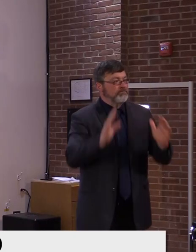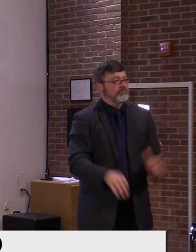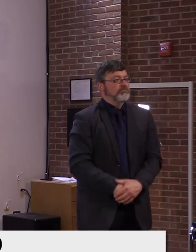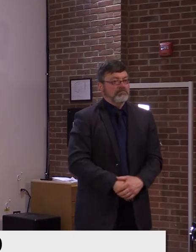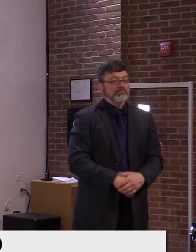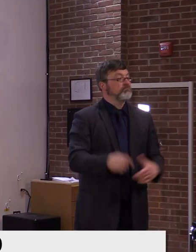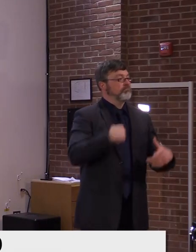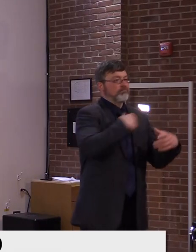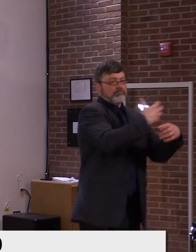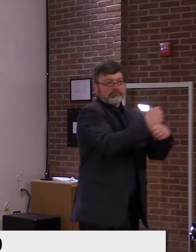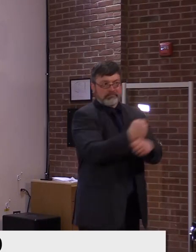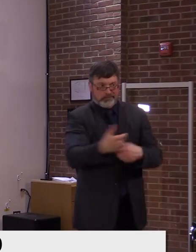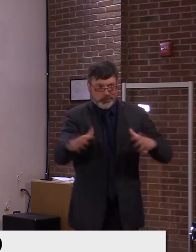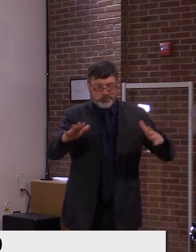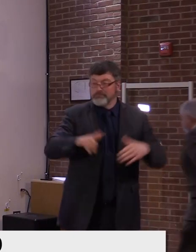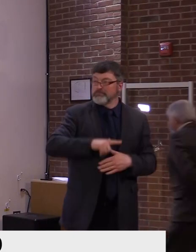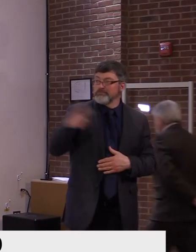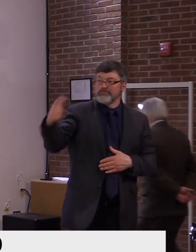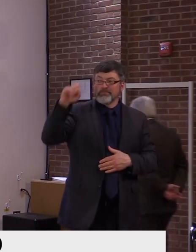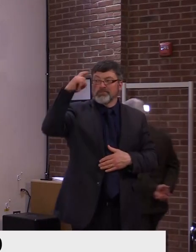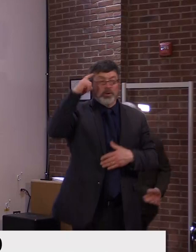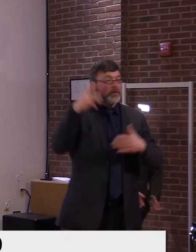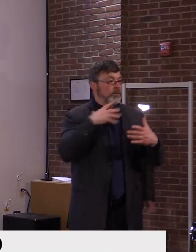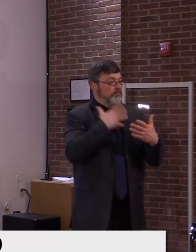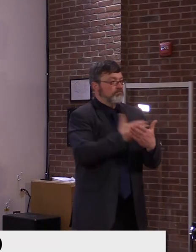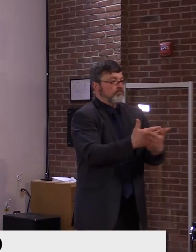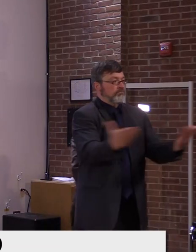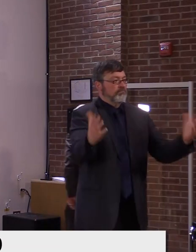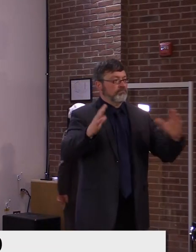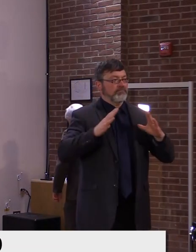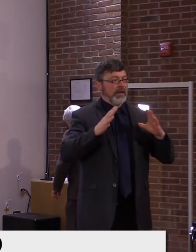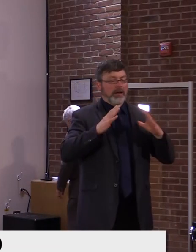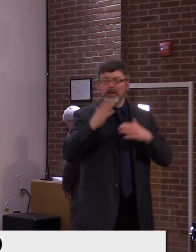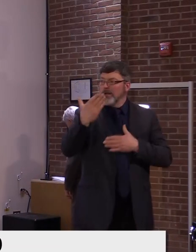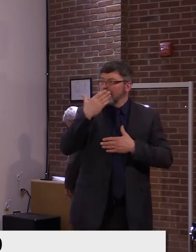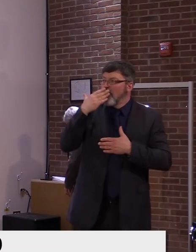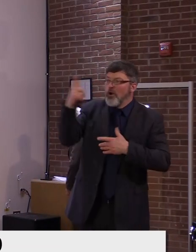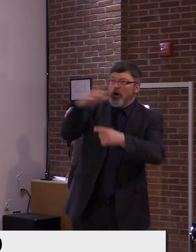Thank you, Commissioner Picek. With that, we'll open it up to questions.